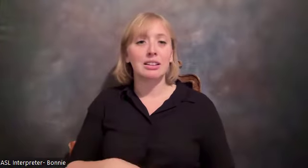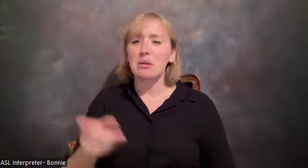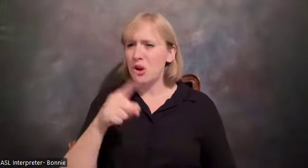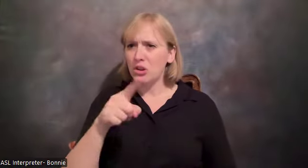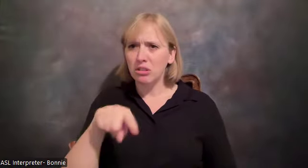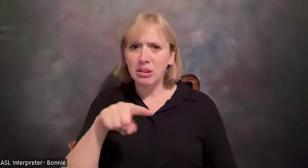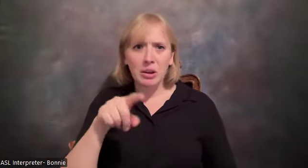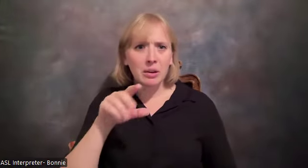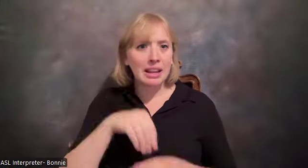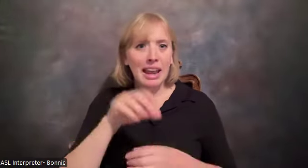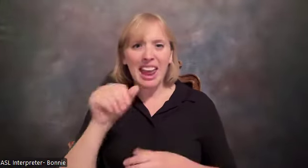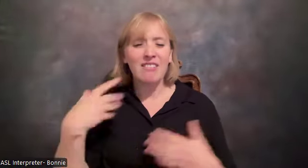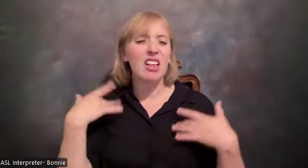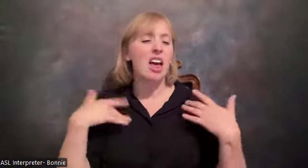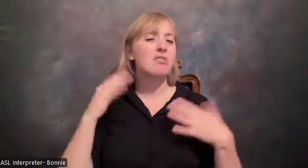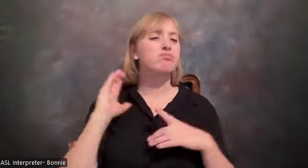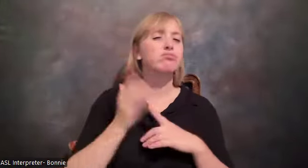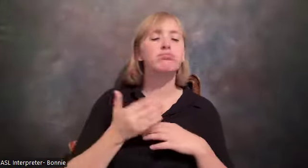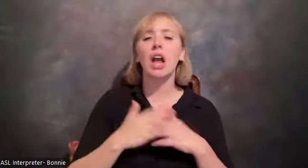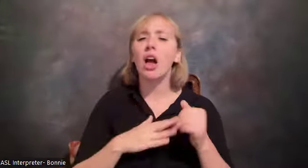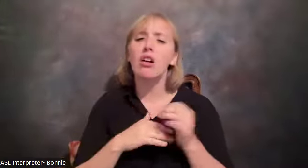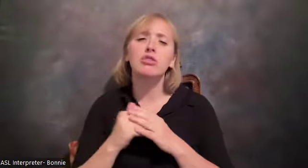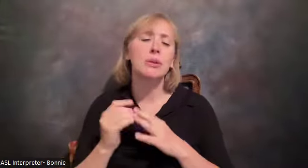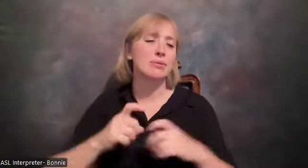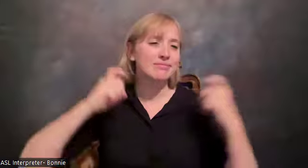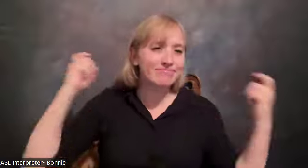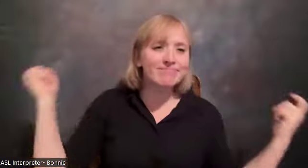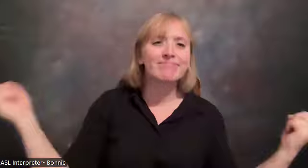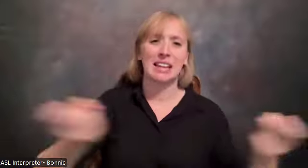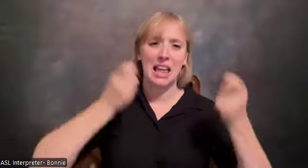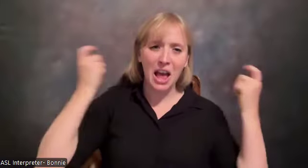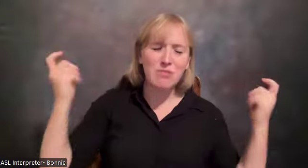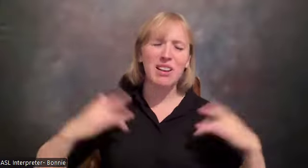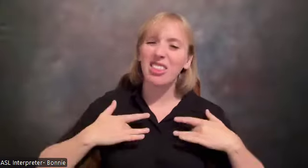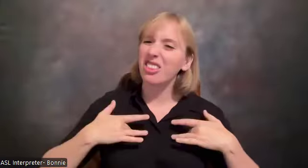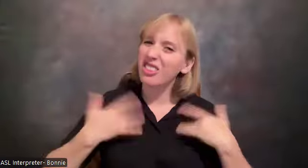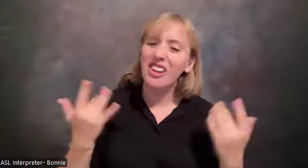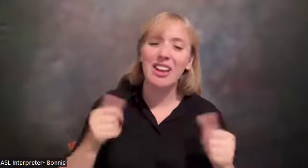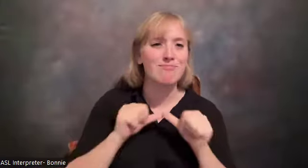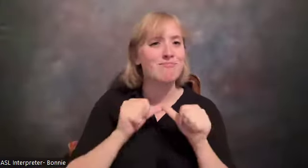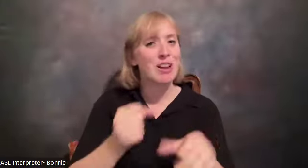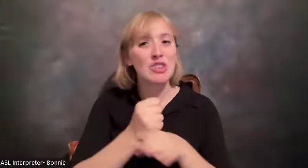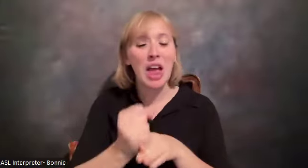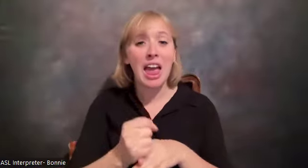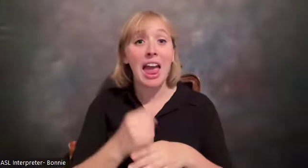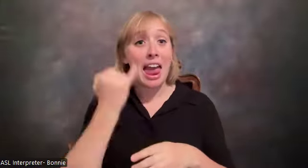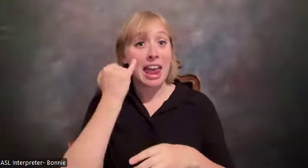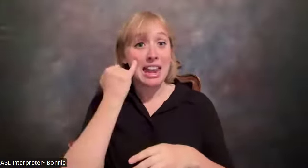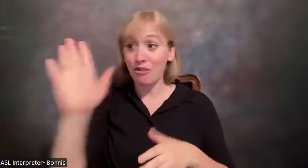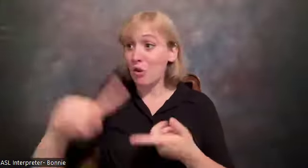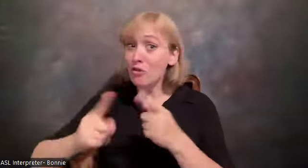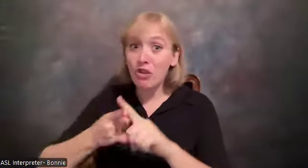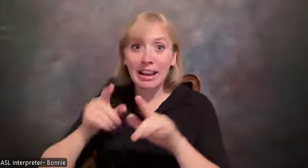like wear it loosely. You celebrated it. You were excited about yourself being sober, and you would lose your mind over your